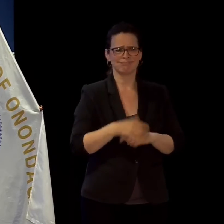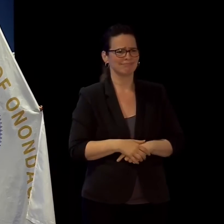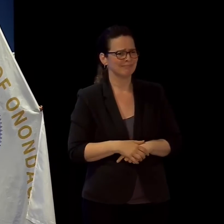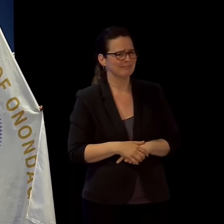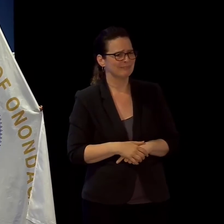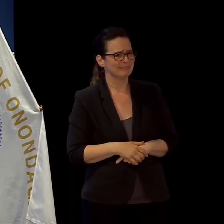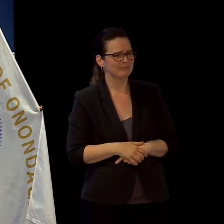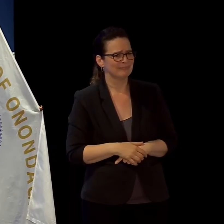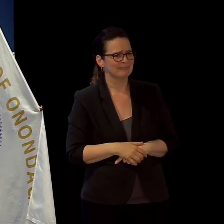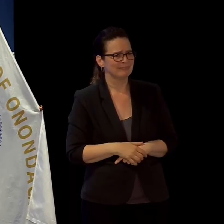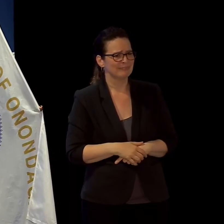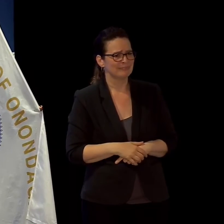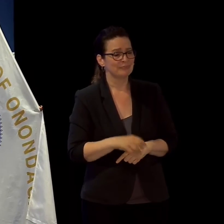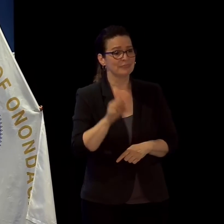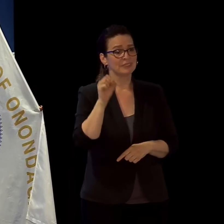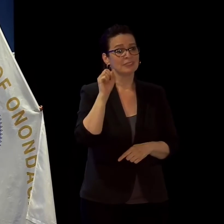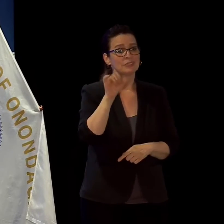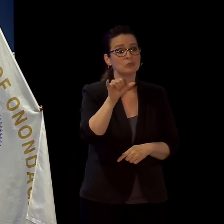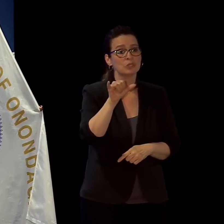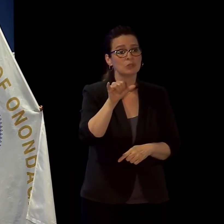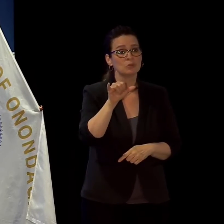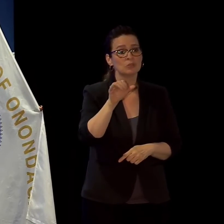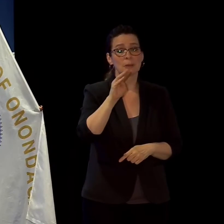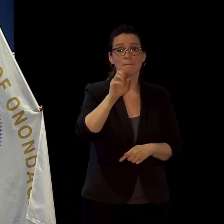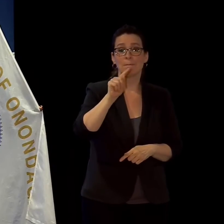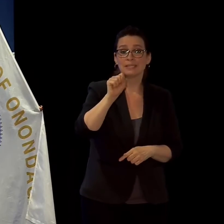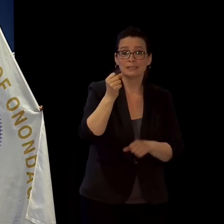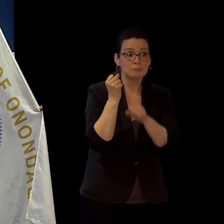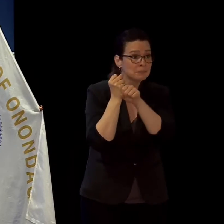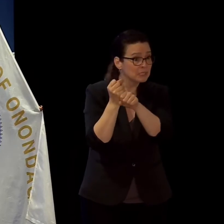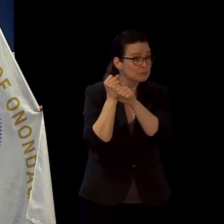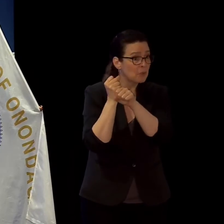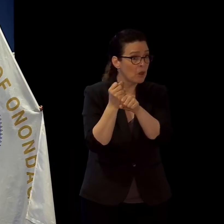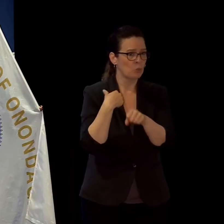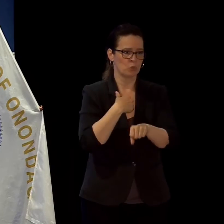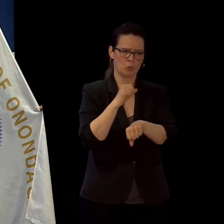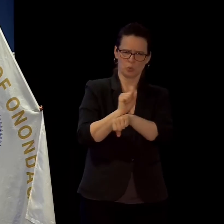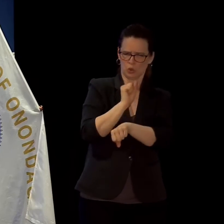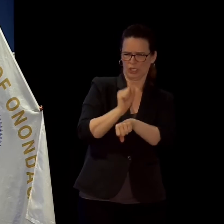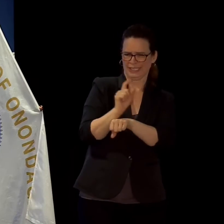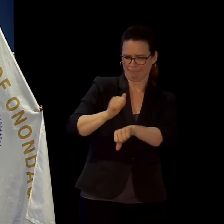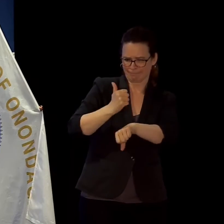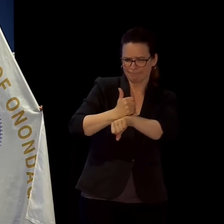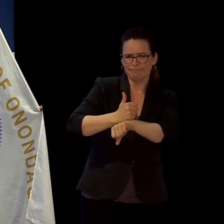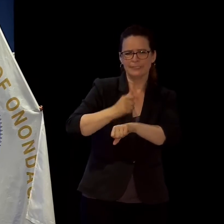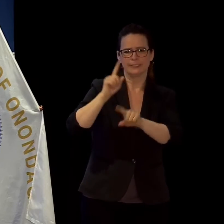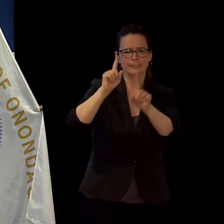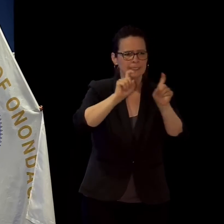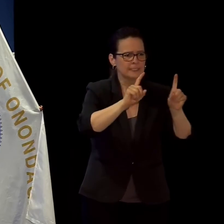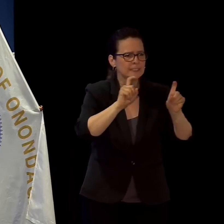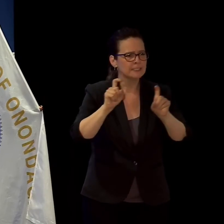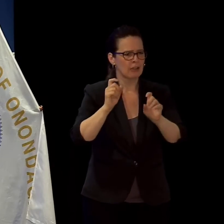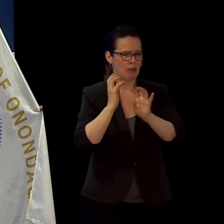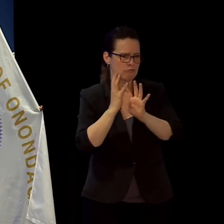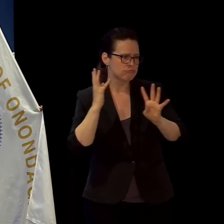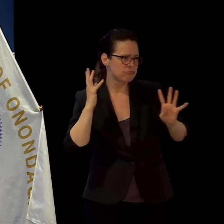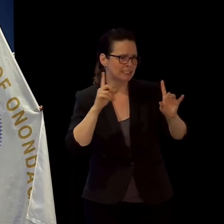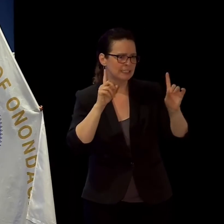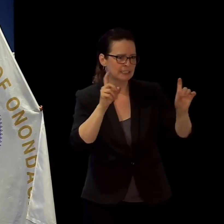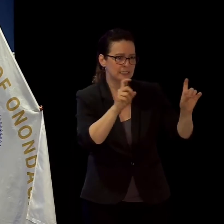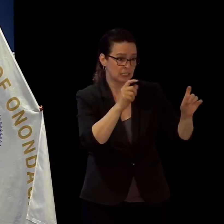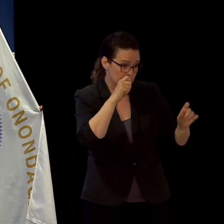think the Syracuse Mets, we're going to work with the Syracuse Mets on testing so that people can go and see that new